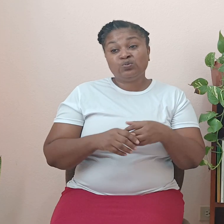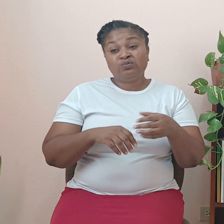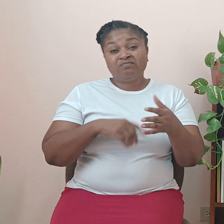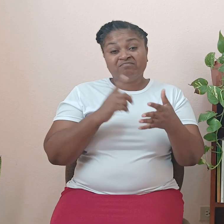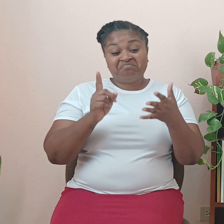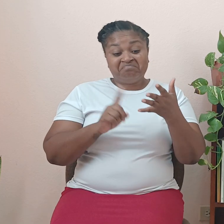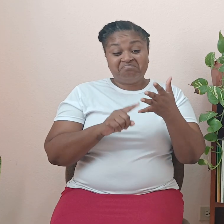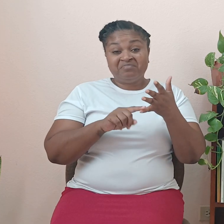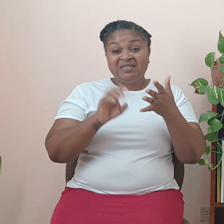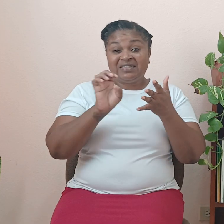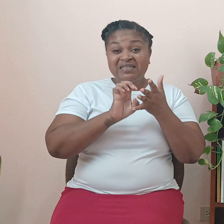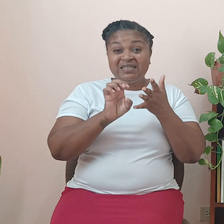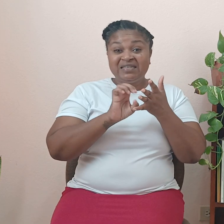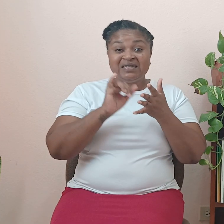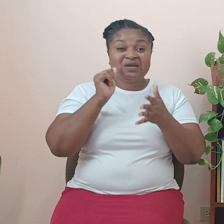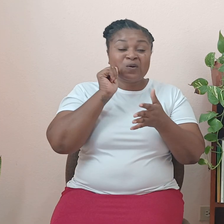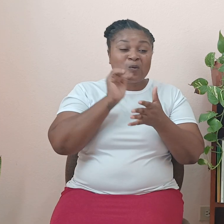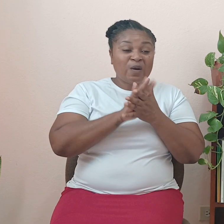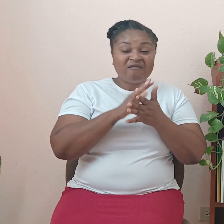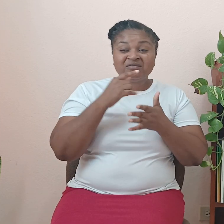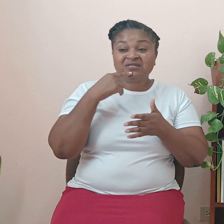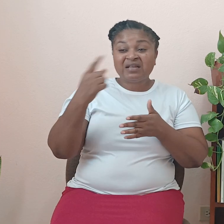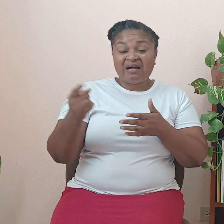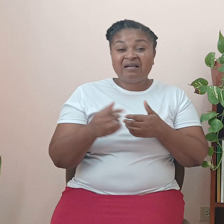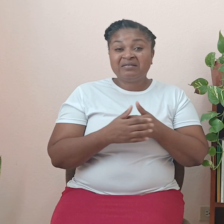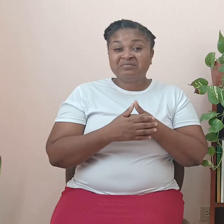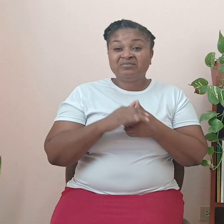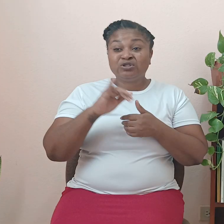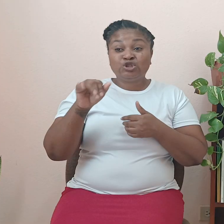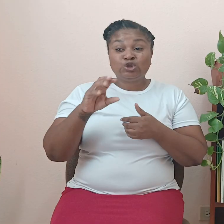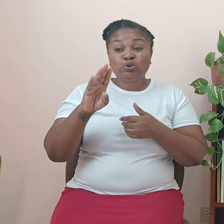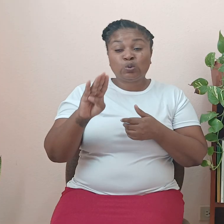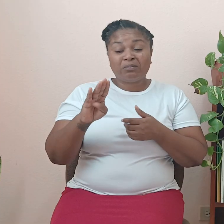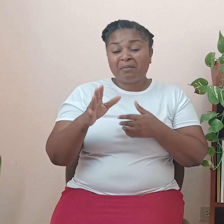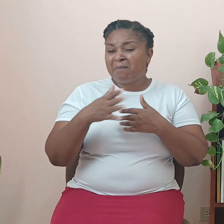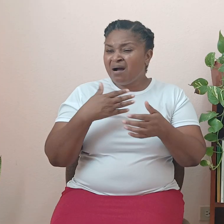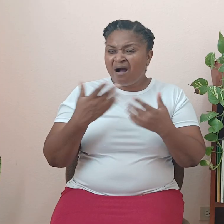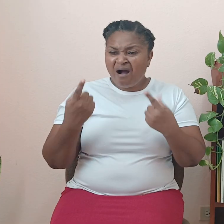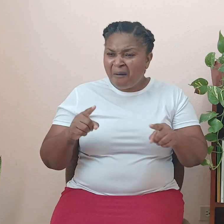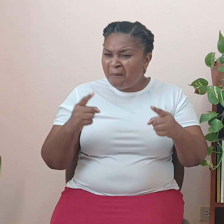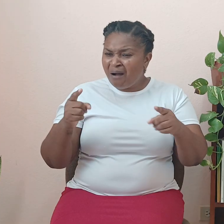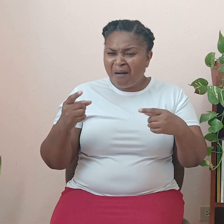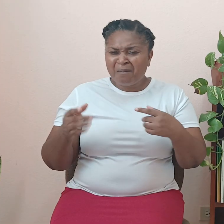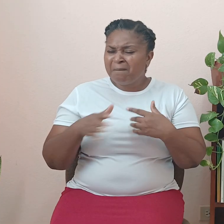E. She told Job that no matter what happened, God loved him.